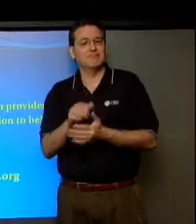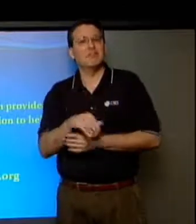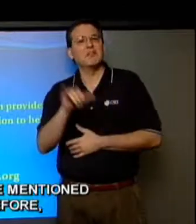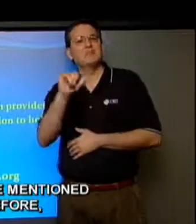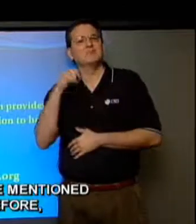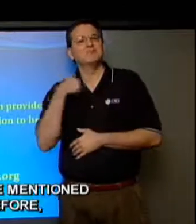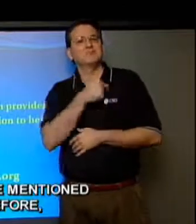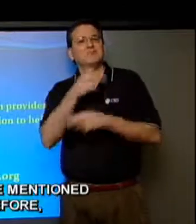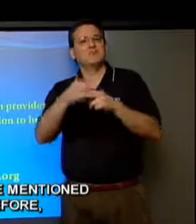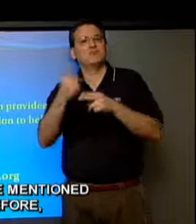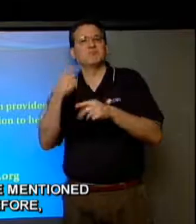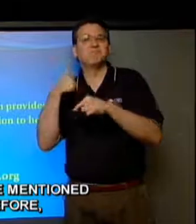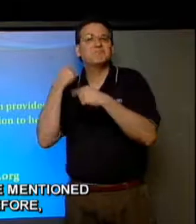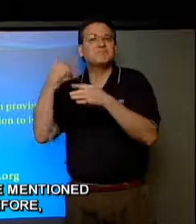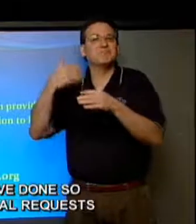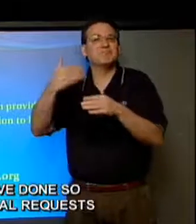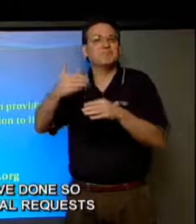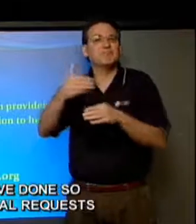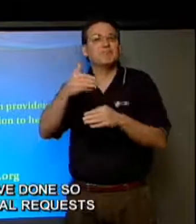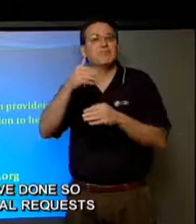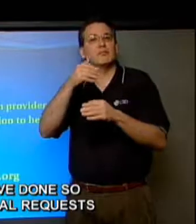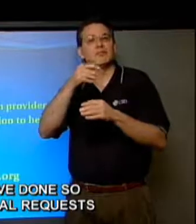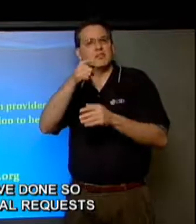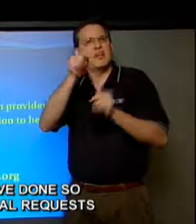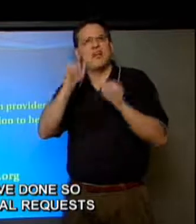As I have mentioned before, and have done so on several